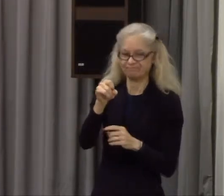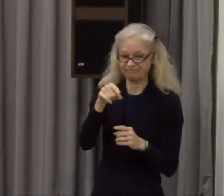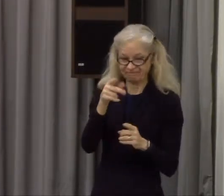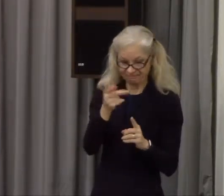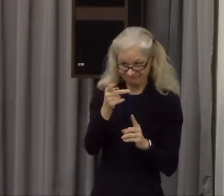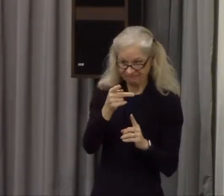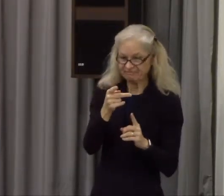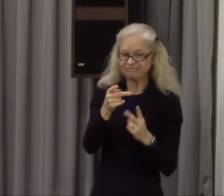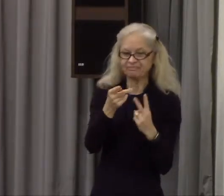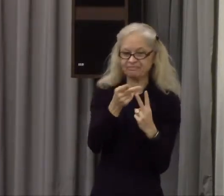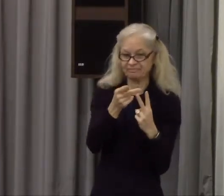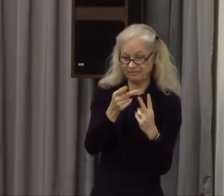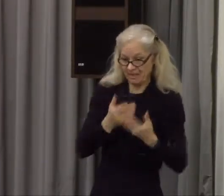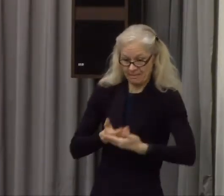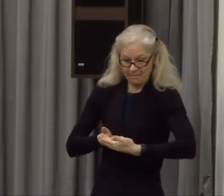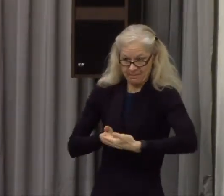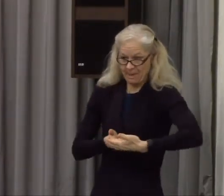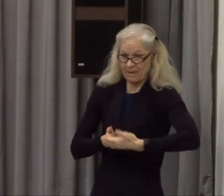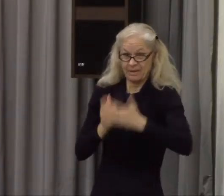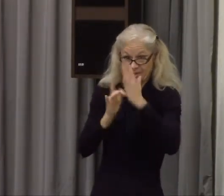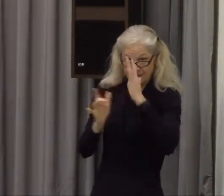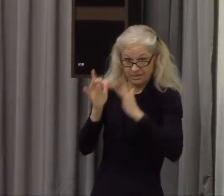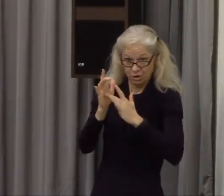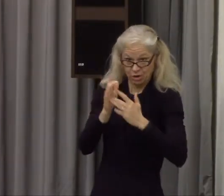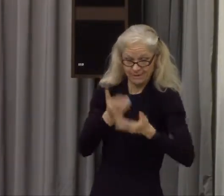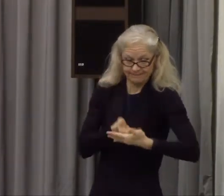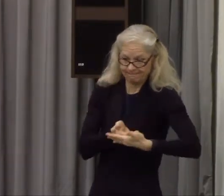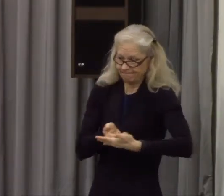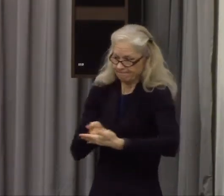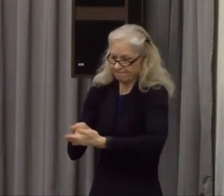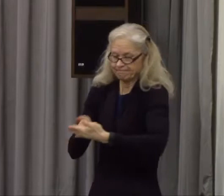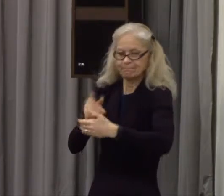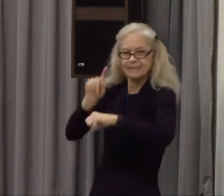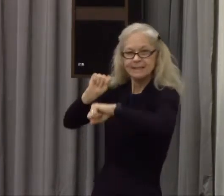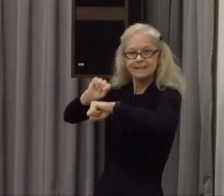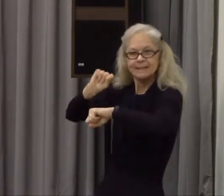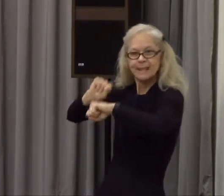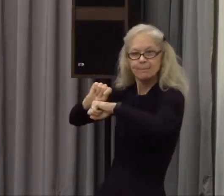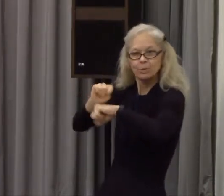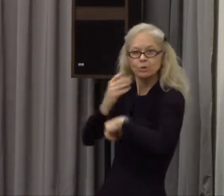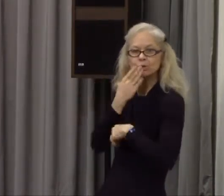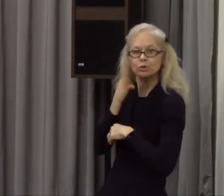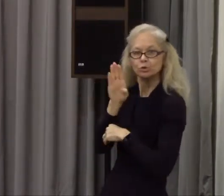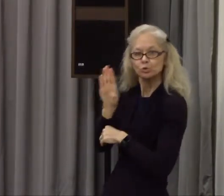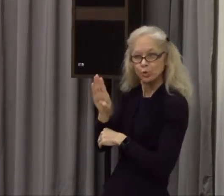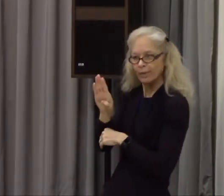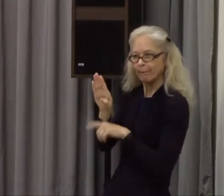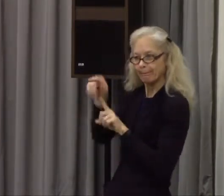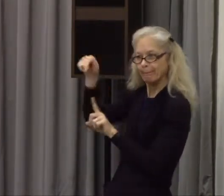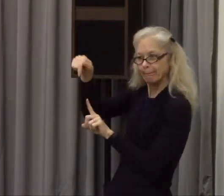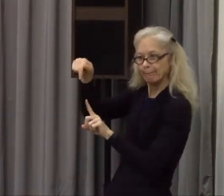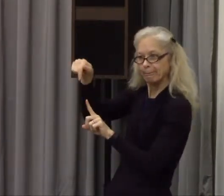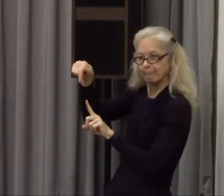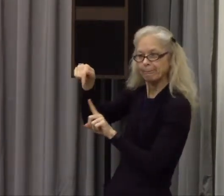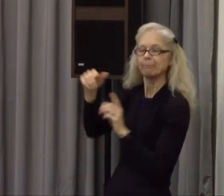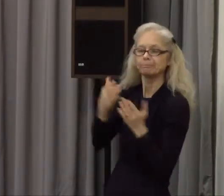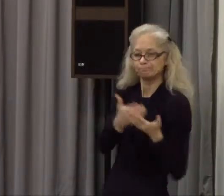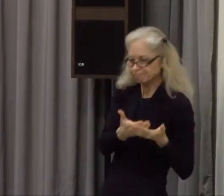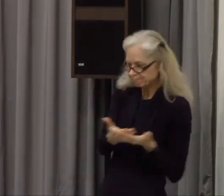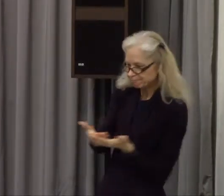do for the law. And there are some people in the temple they meet. They tell them some things